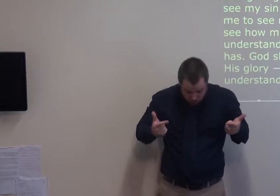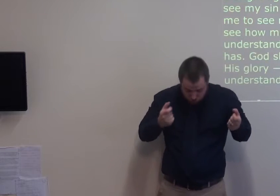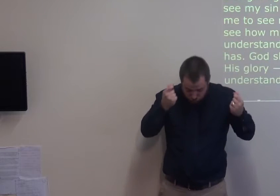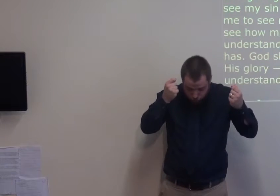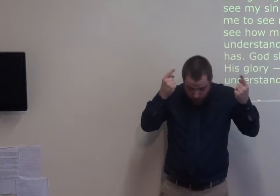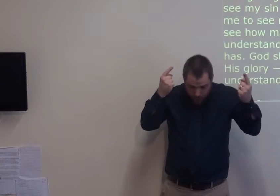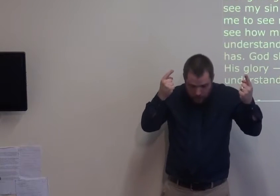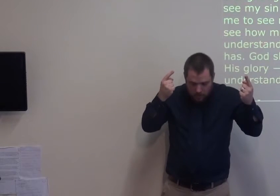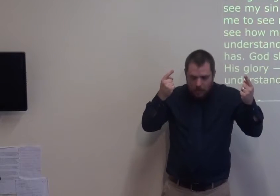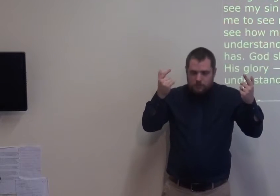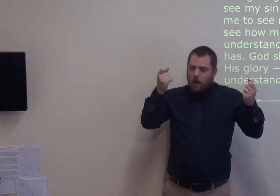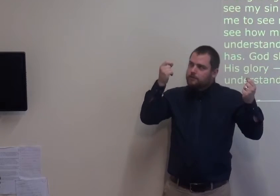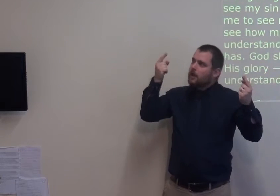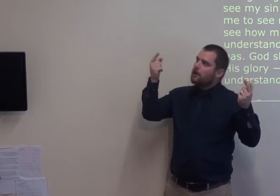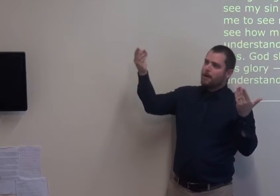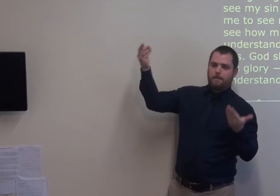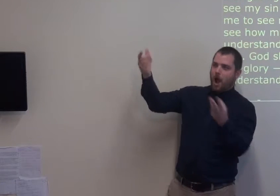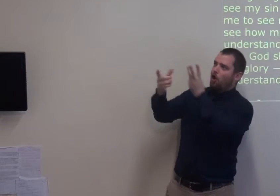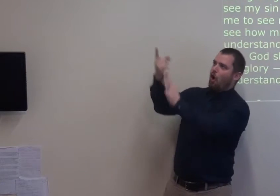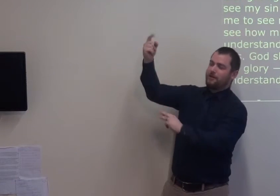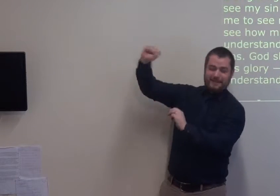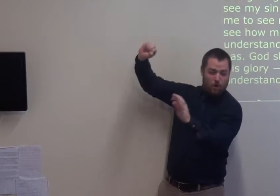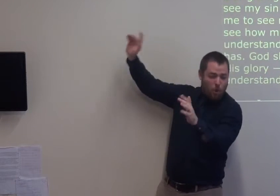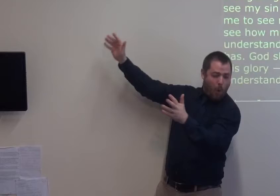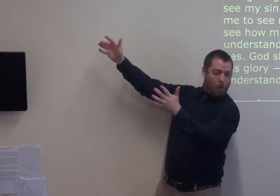I understand how much glory God has.